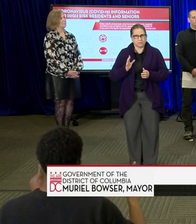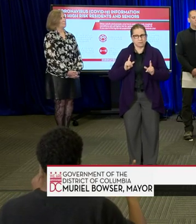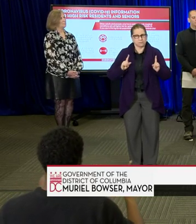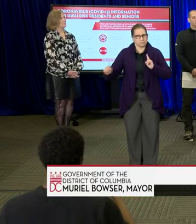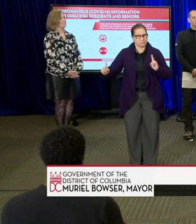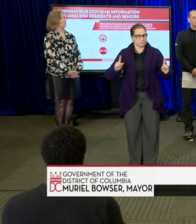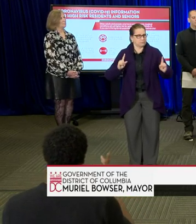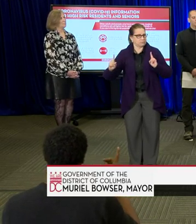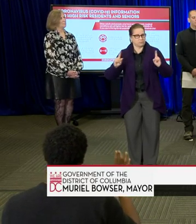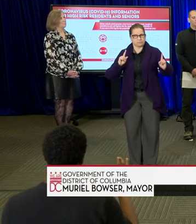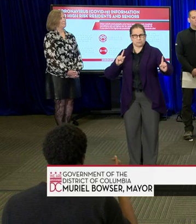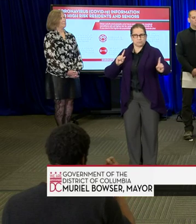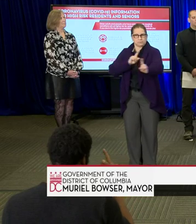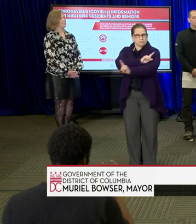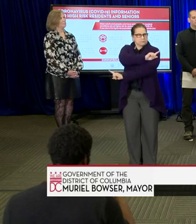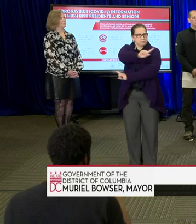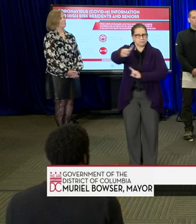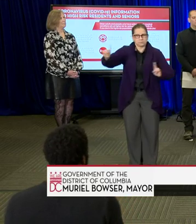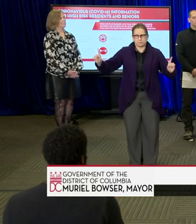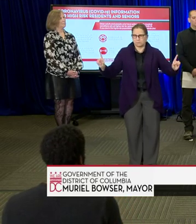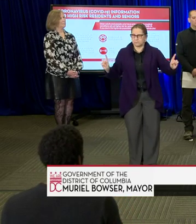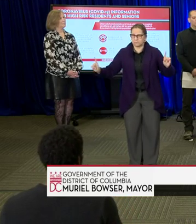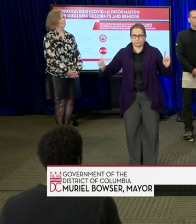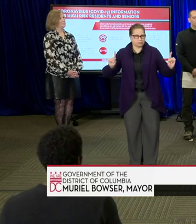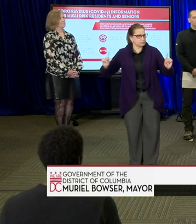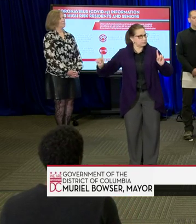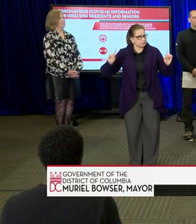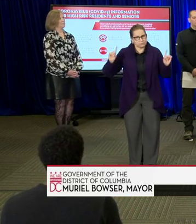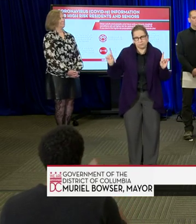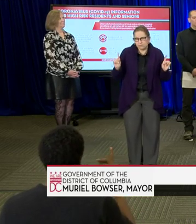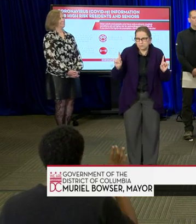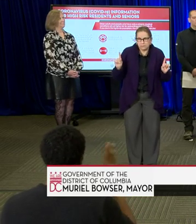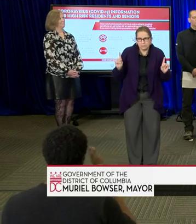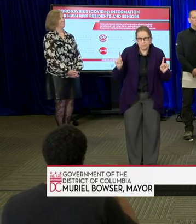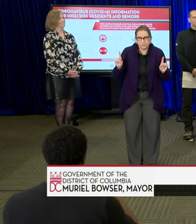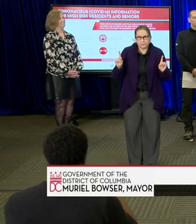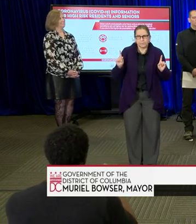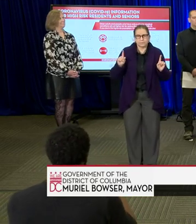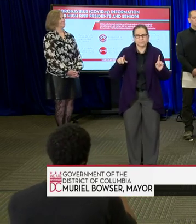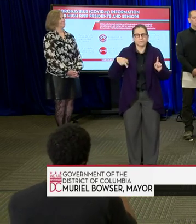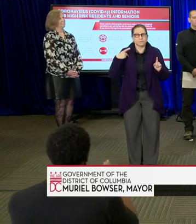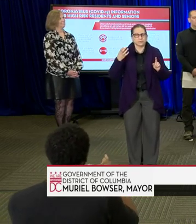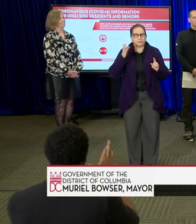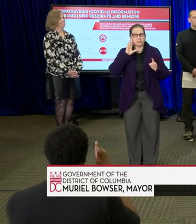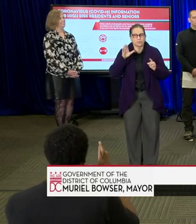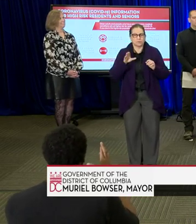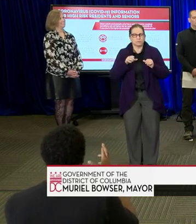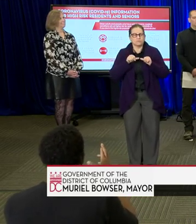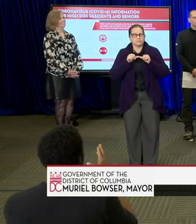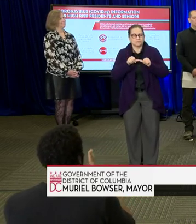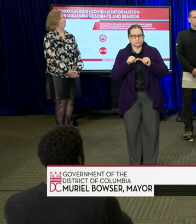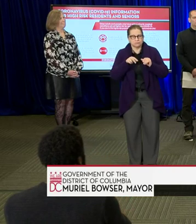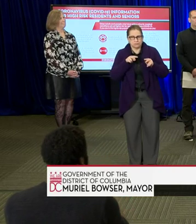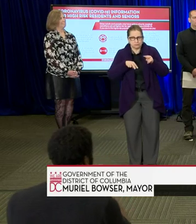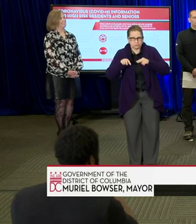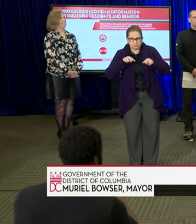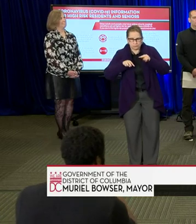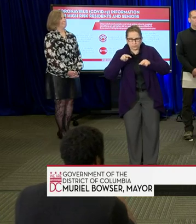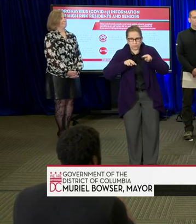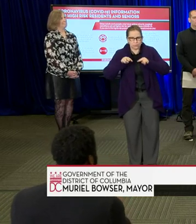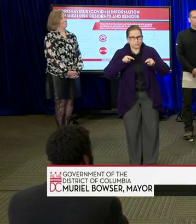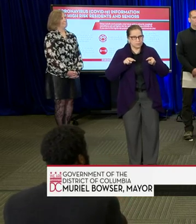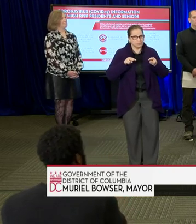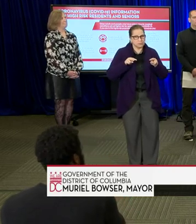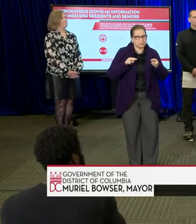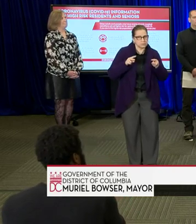where the district is. We will, however, continuously review any businesses that we